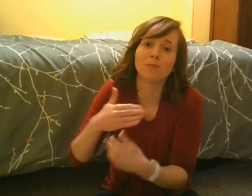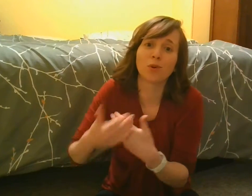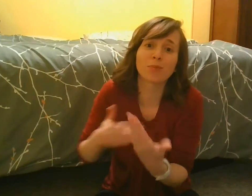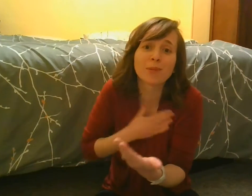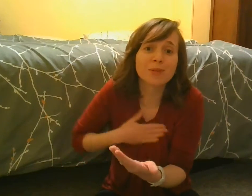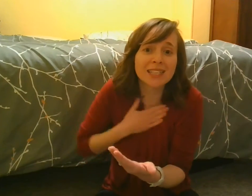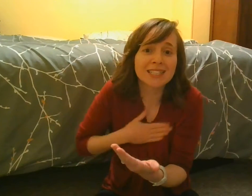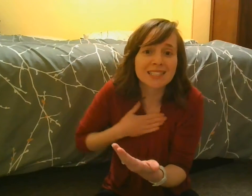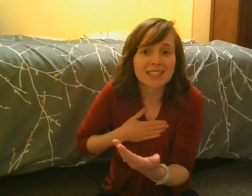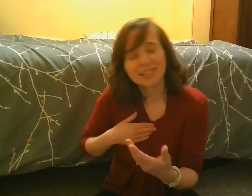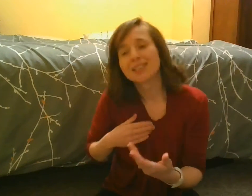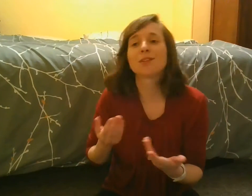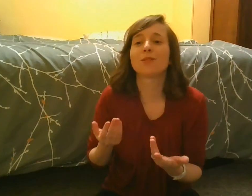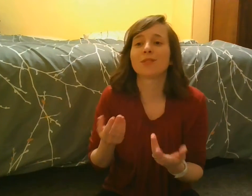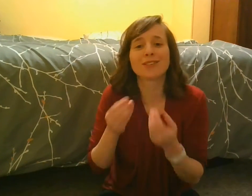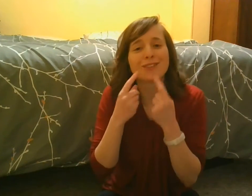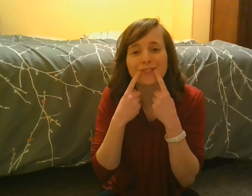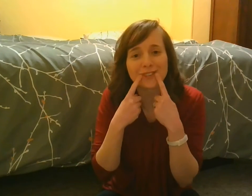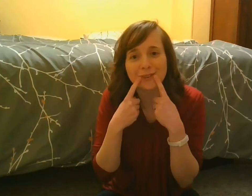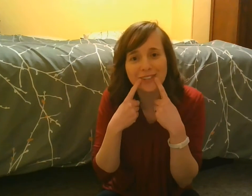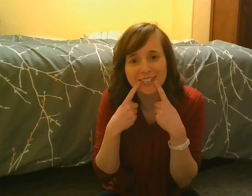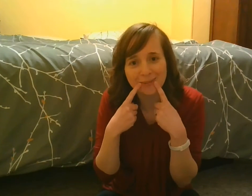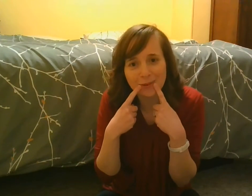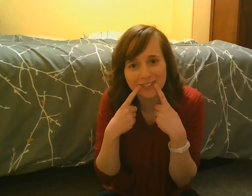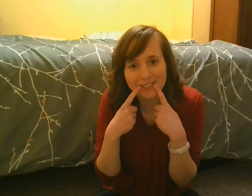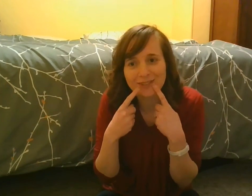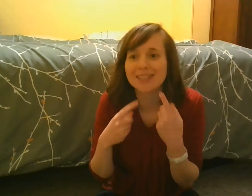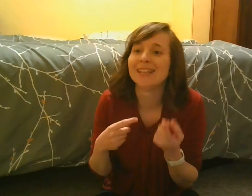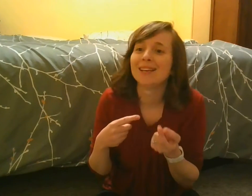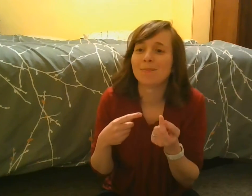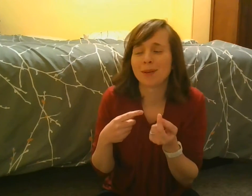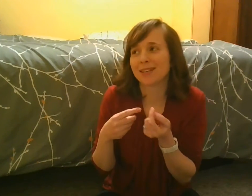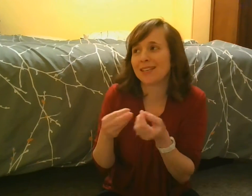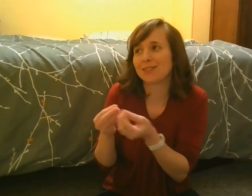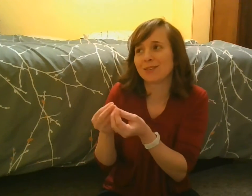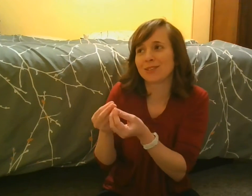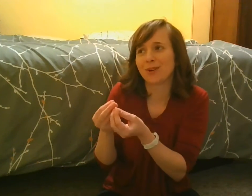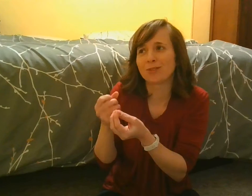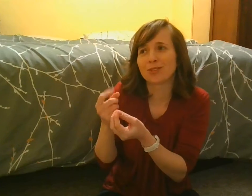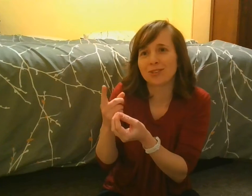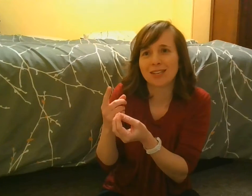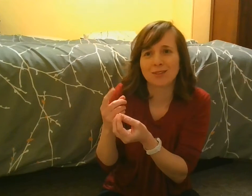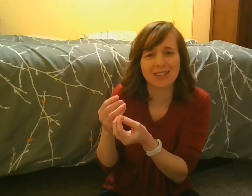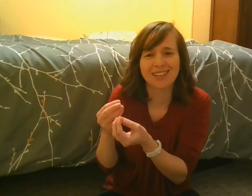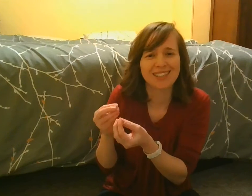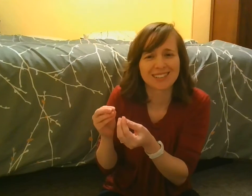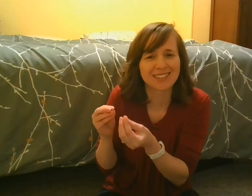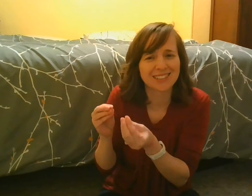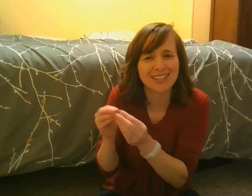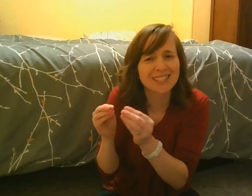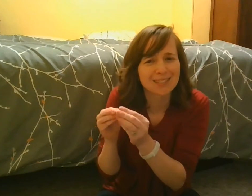More bread, please? So there's no kissing motion to it, but it's also understood that you're not getting a kiss